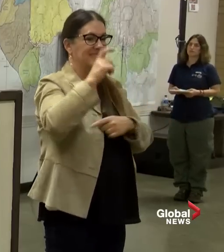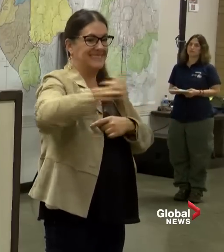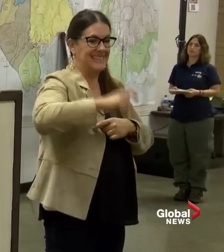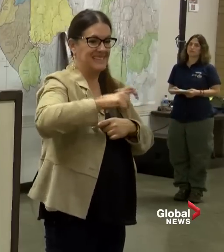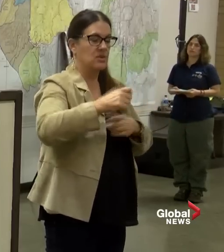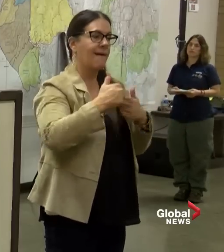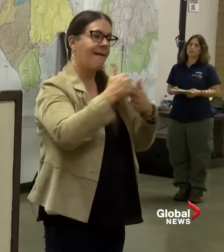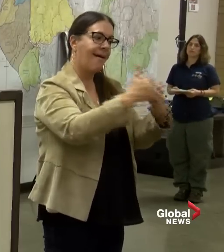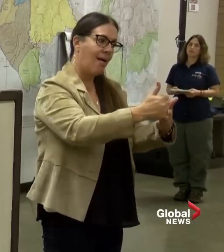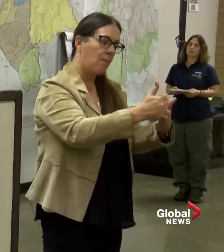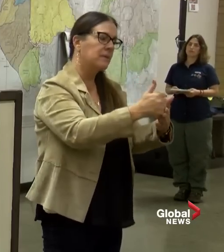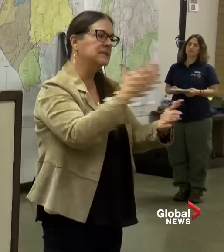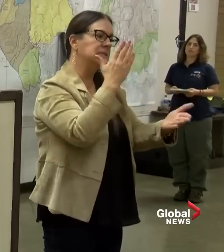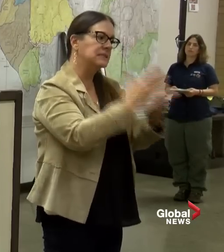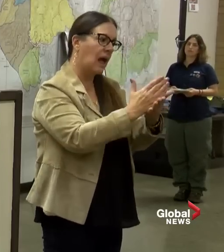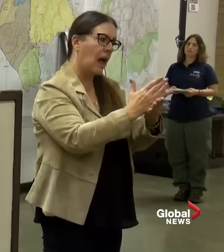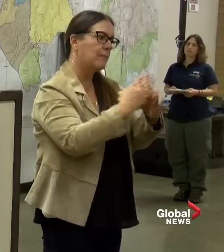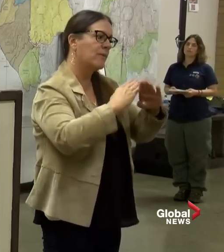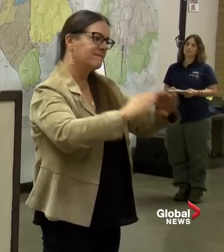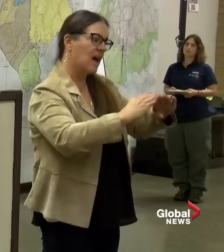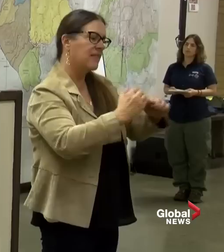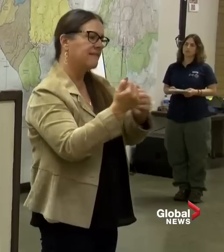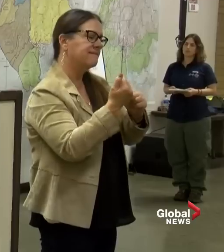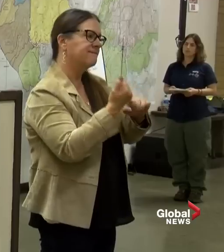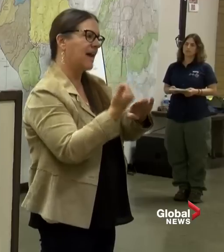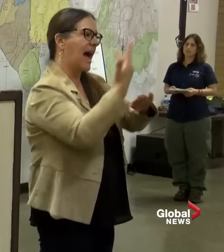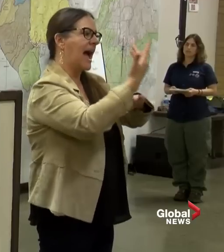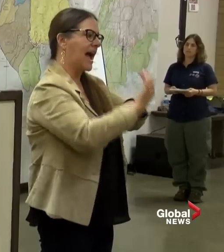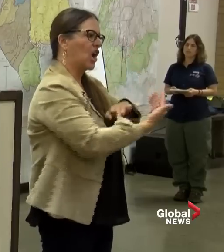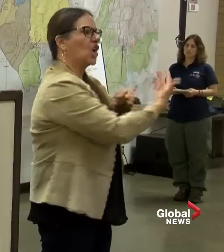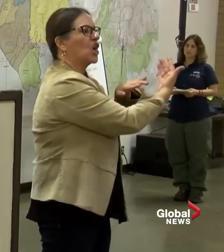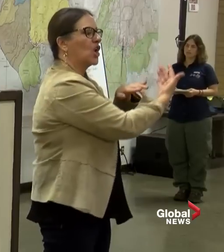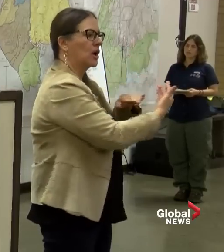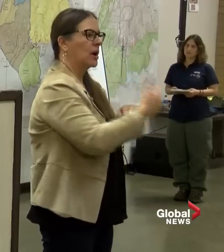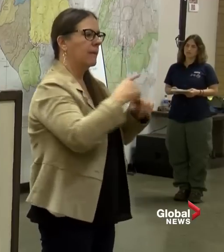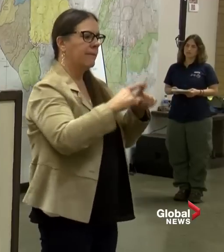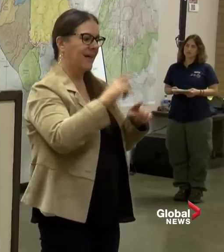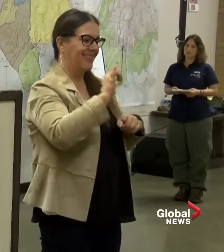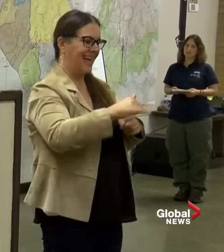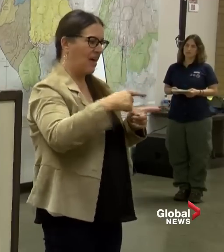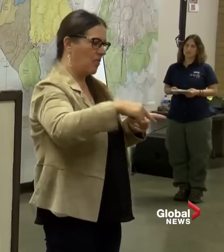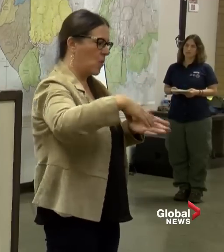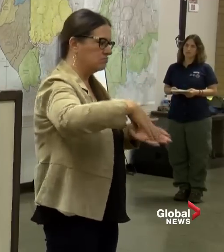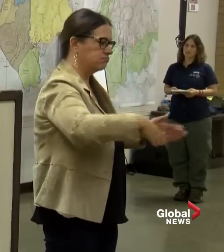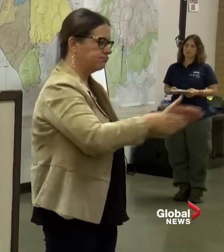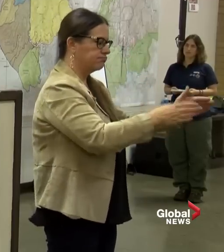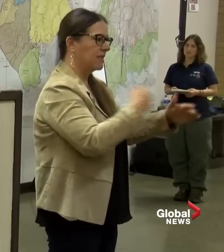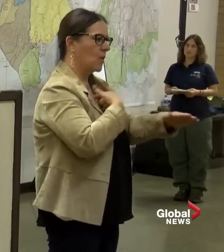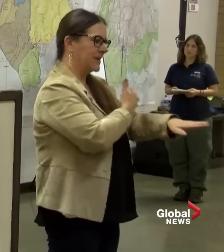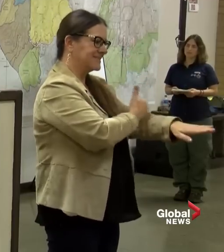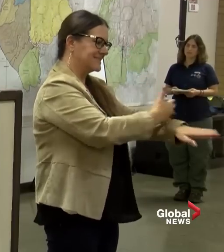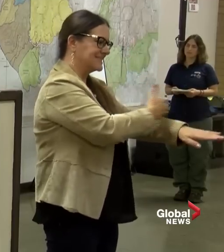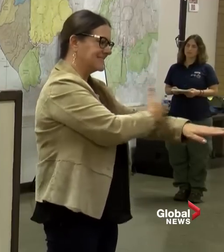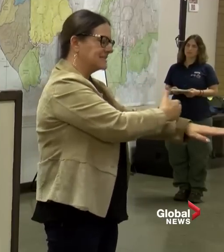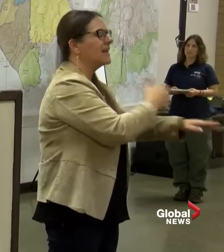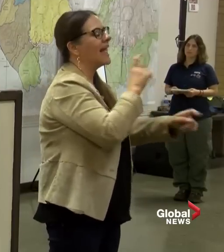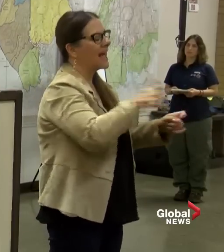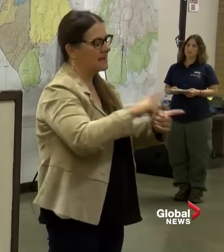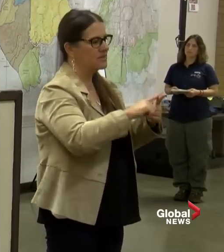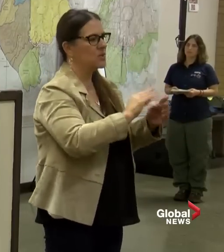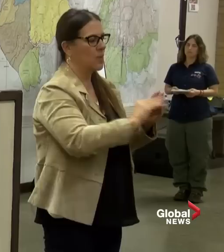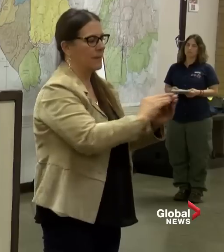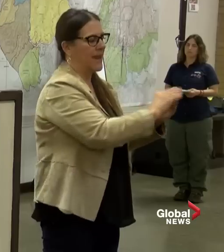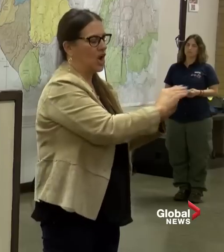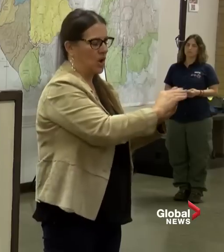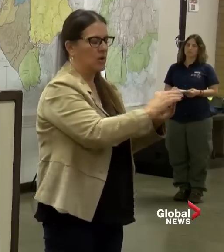to stop the spread of the fire. However, those dozer lines need to be repaired. We've been using hand crews and dozers to